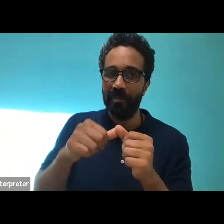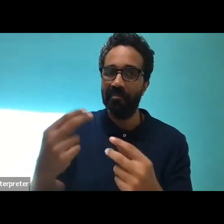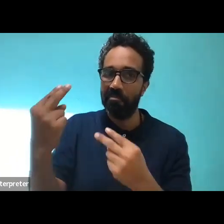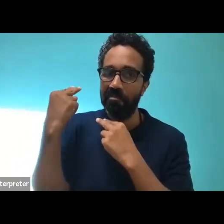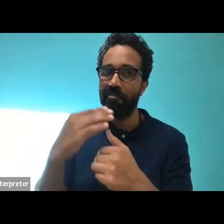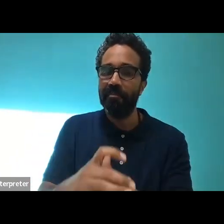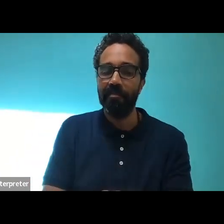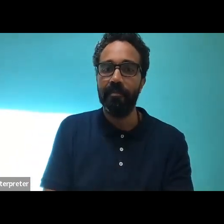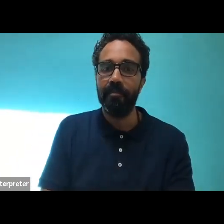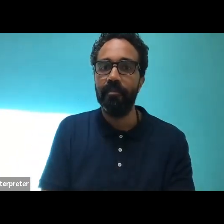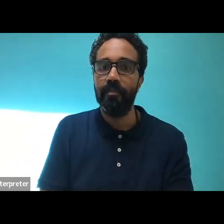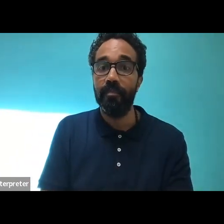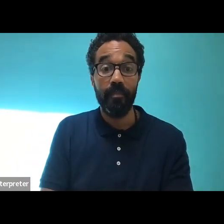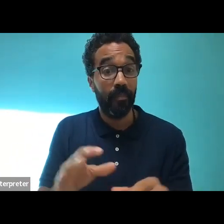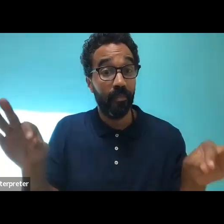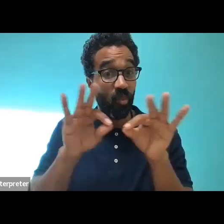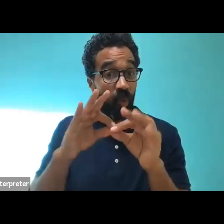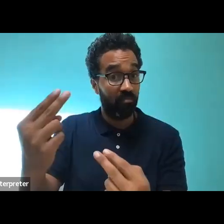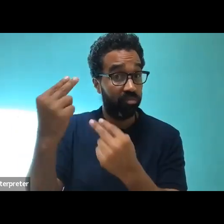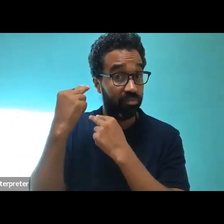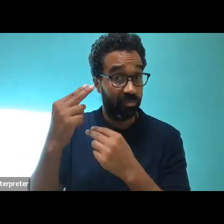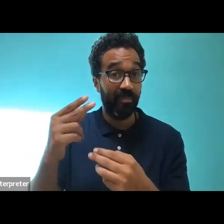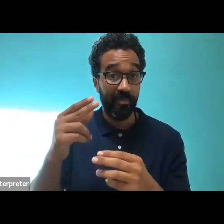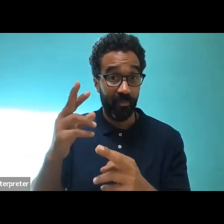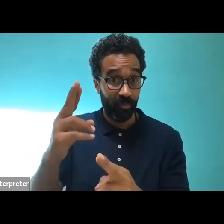Yeah, we need to respect our history. The other thing